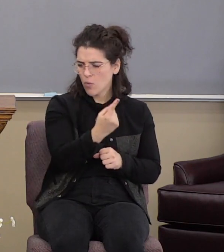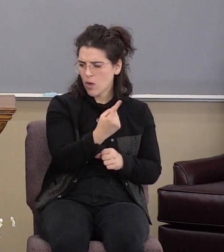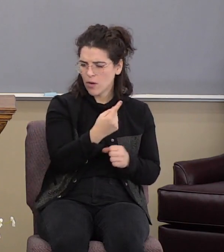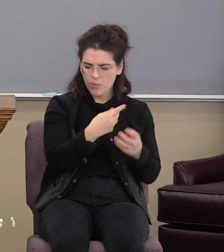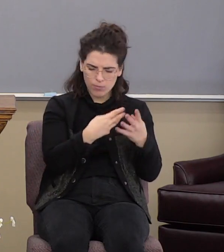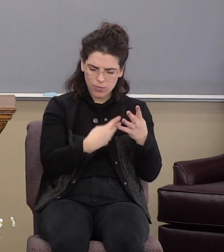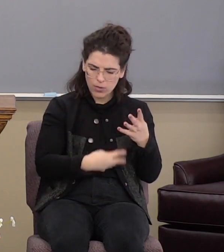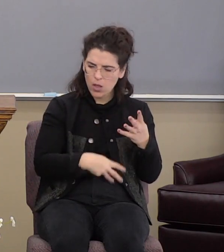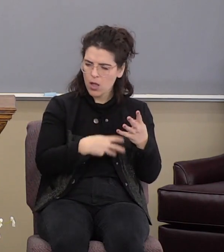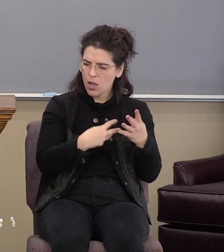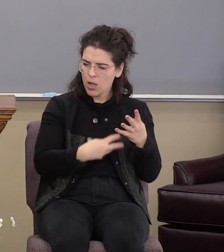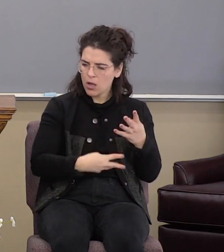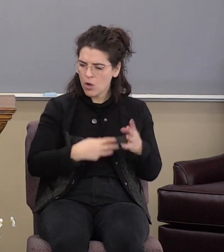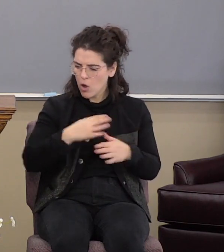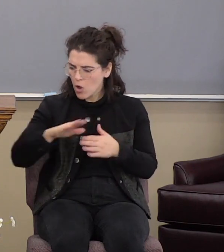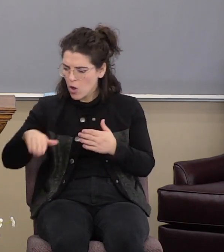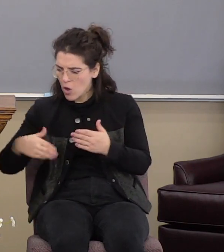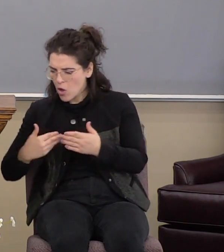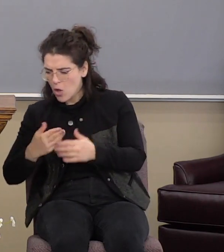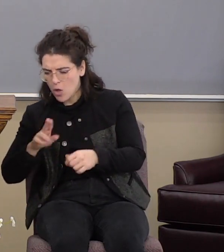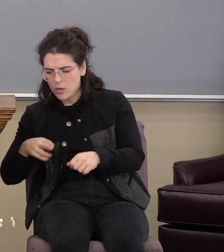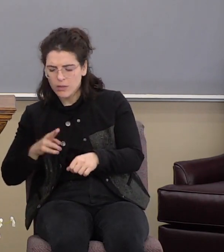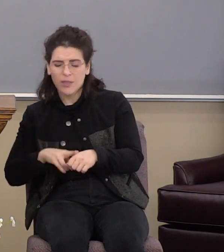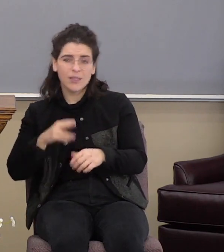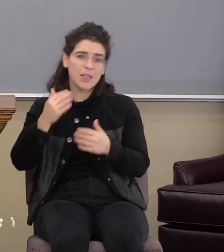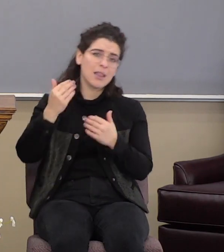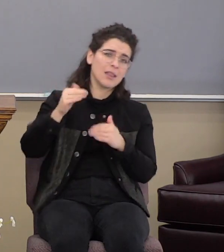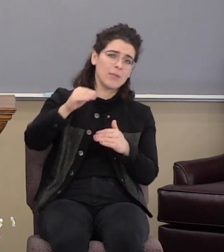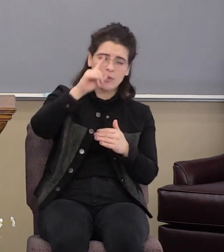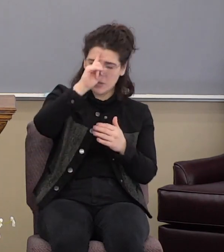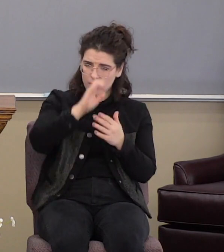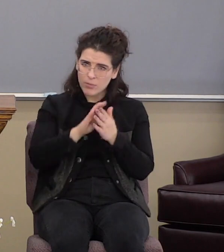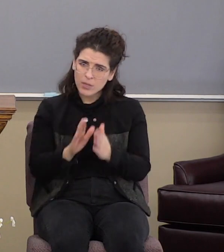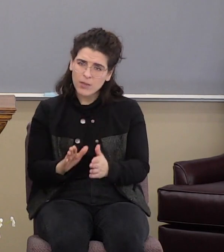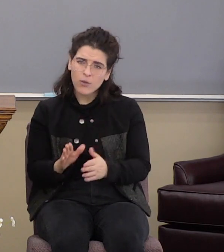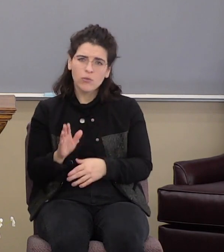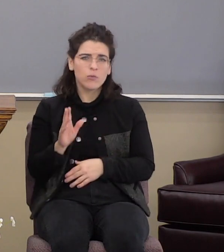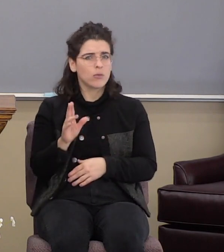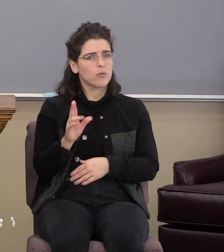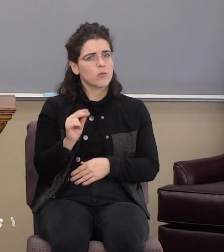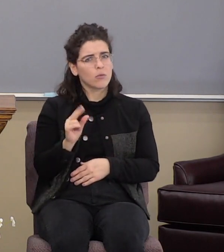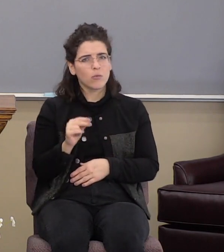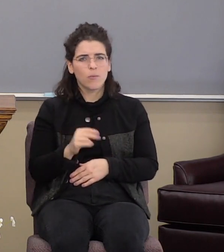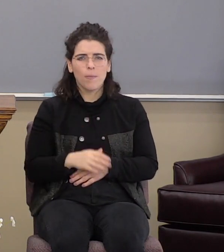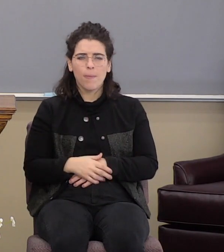blood all nations. Is that restricted to the believer? No.